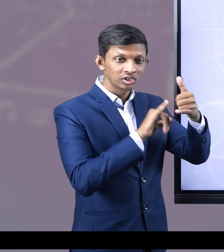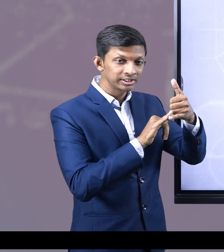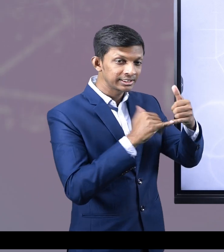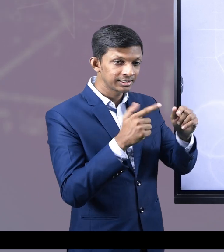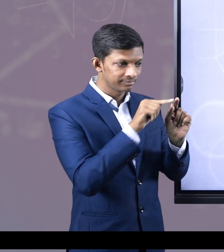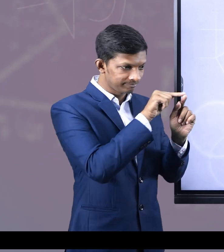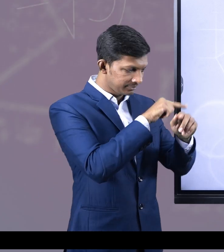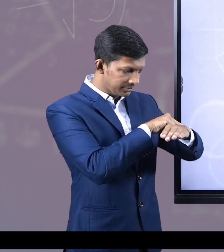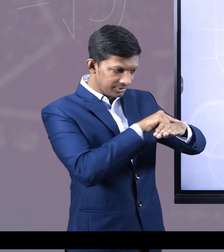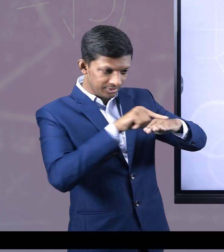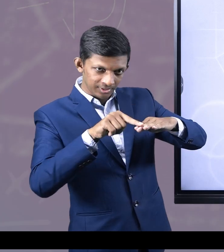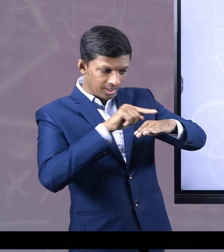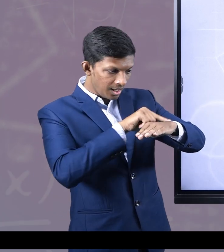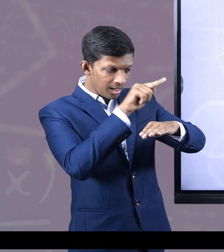straight angle,